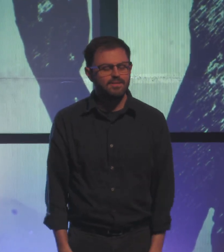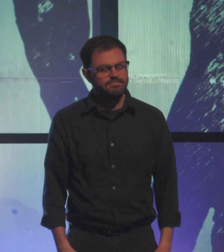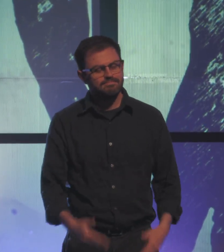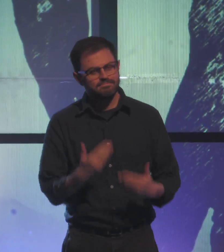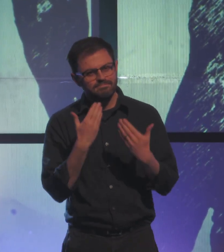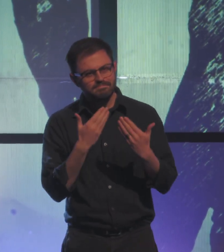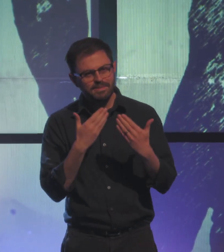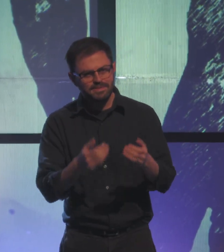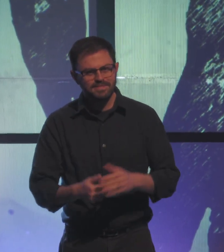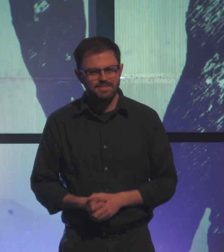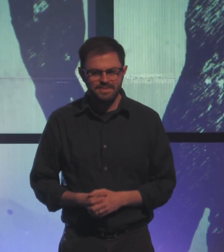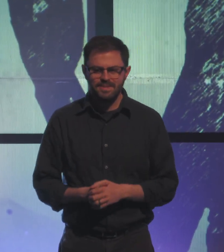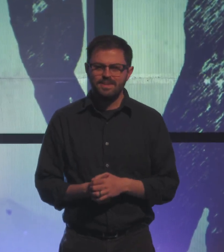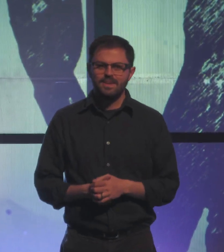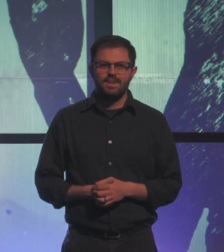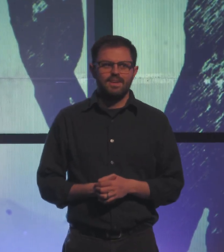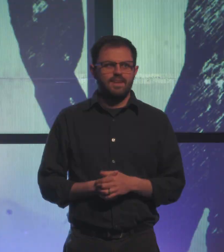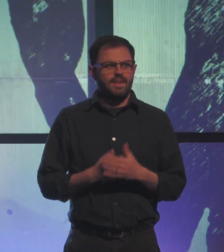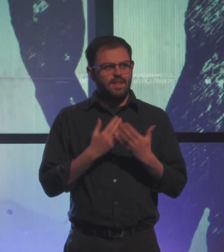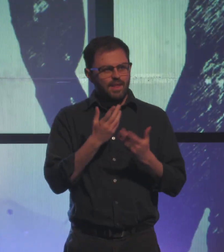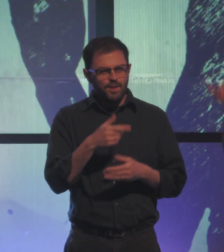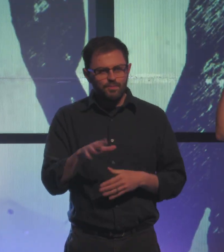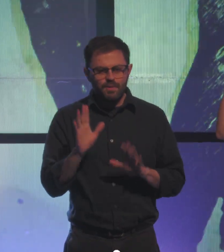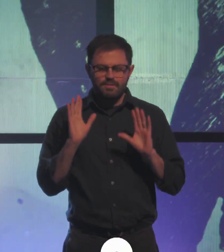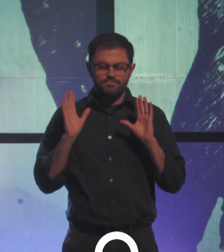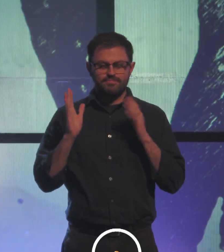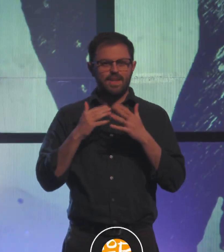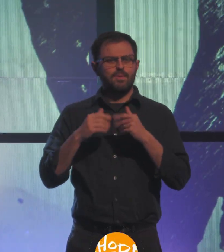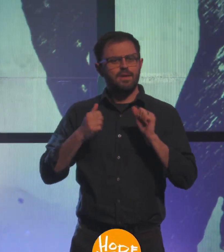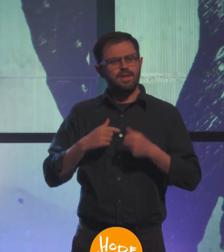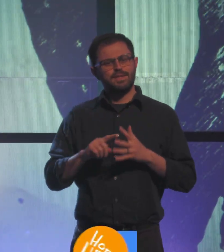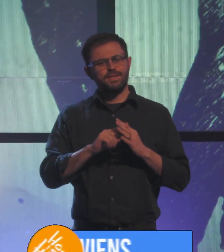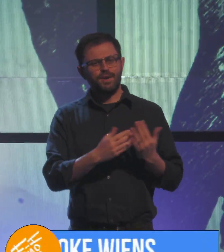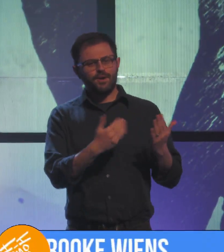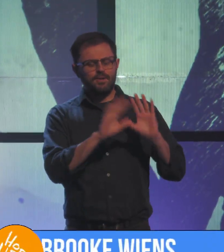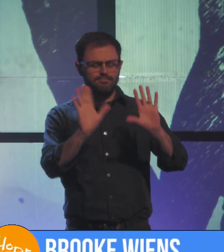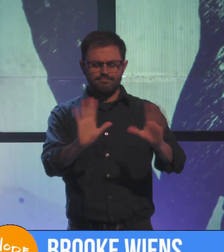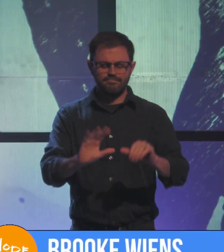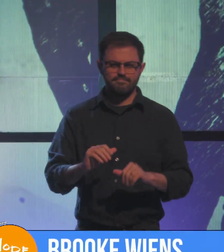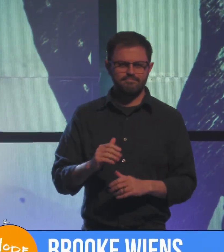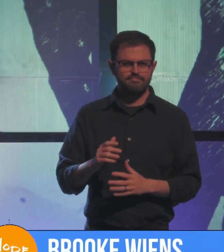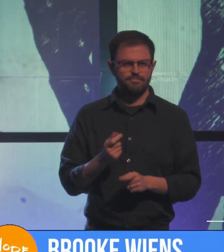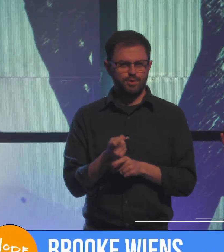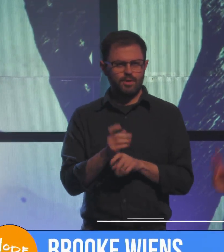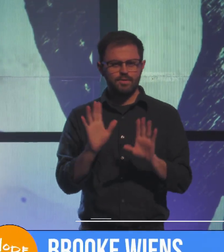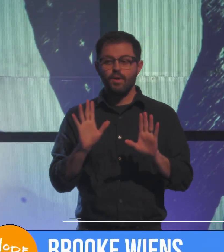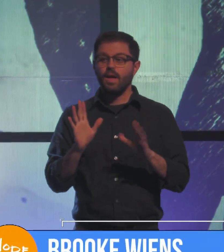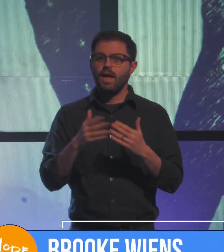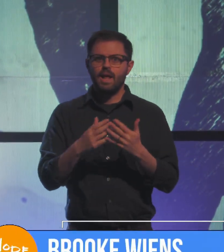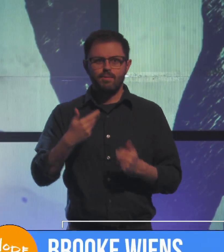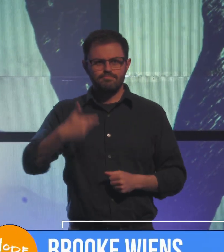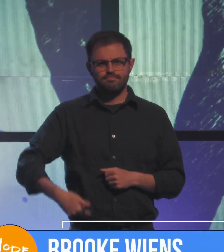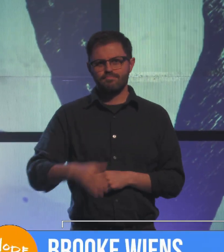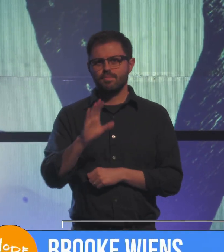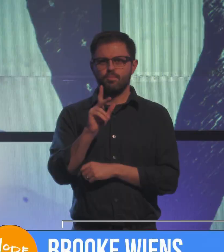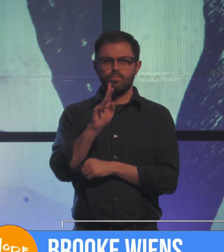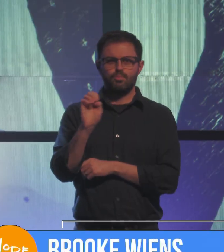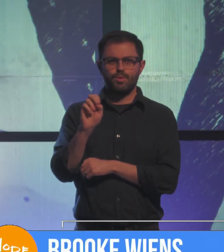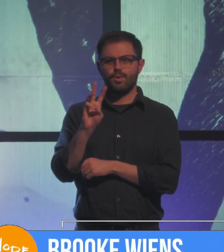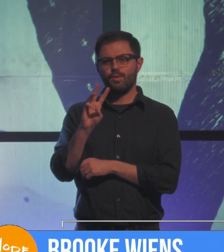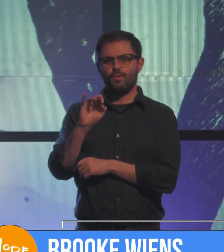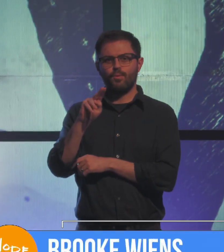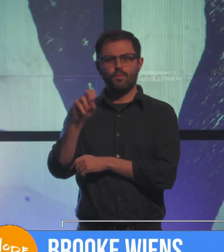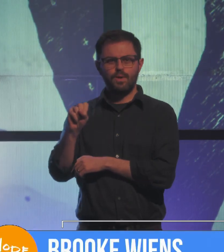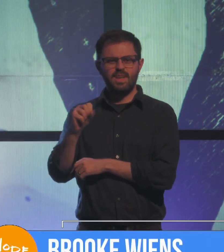Thanks. Thank you. So I was worried there for a moment. Like, can we just do that again? No, I'm just kidding. Well, hello. My name is Brooke Weens.